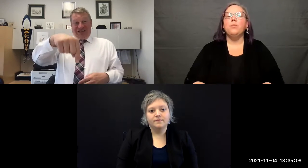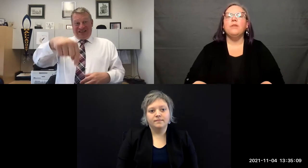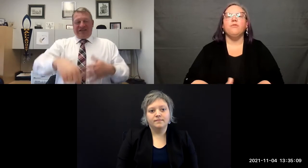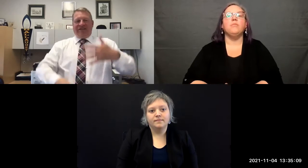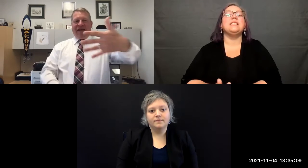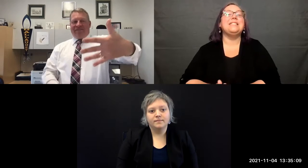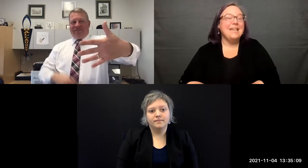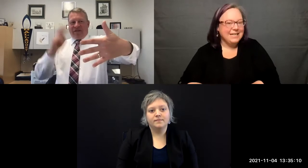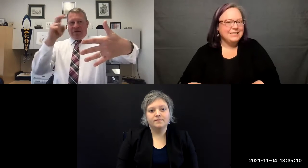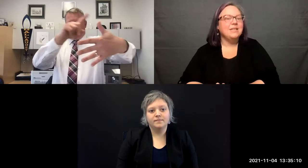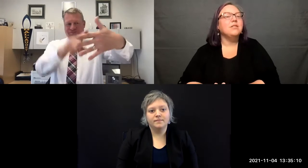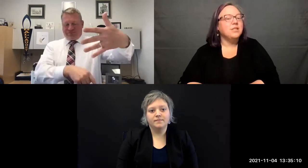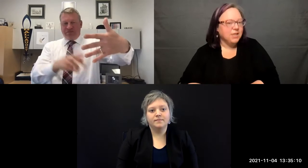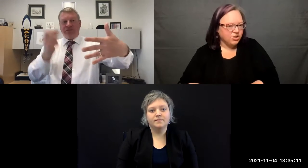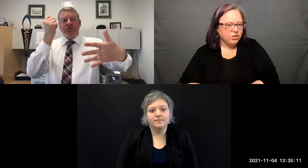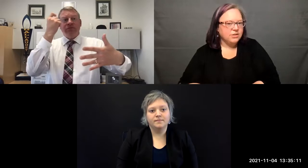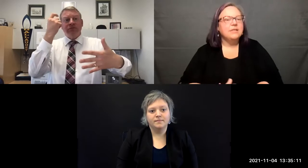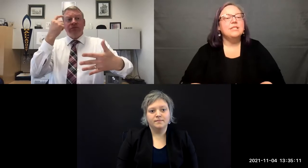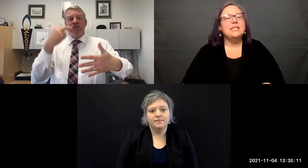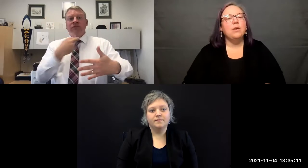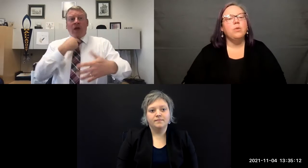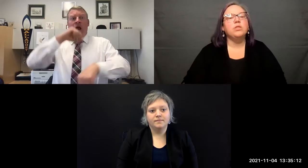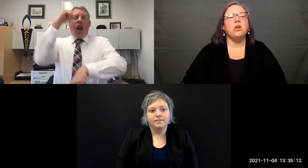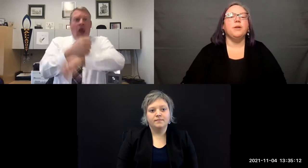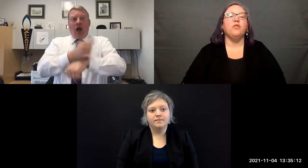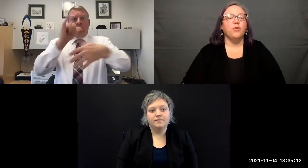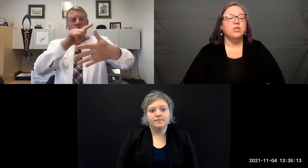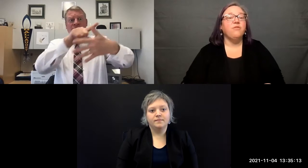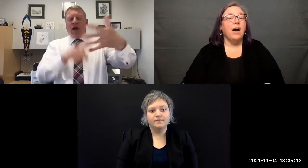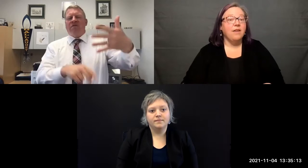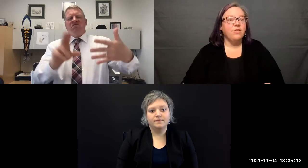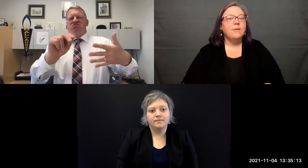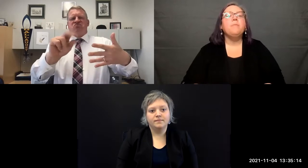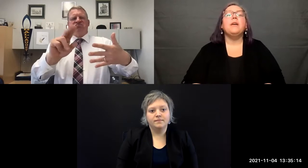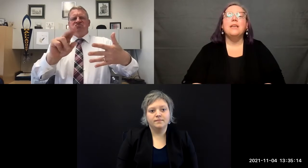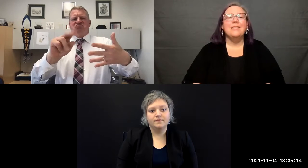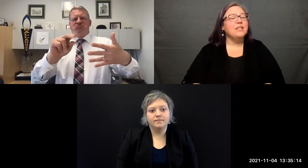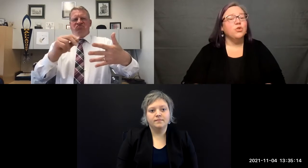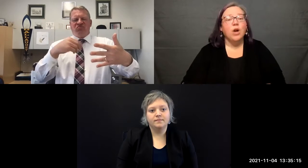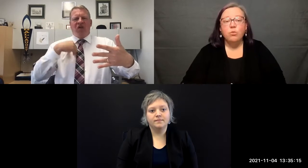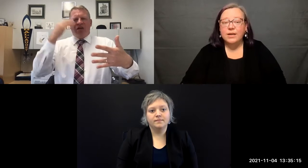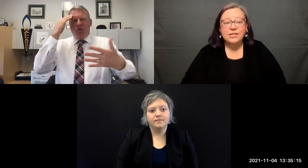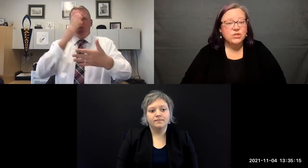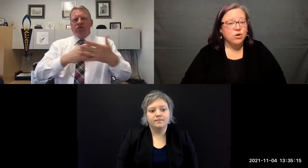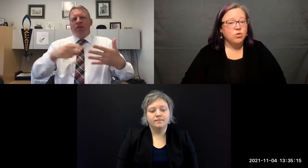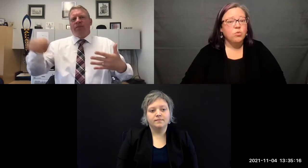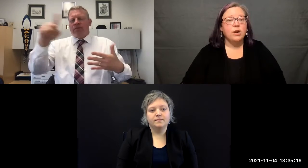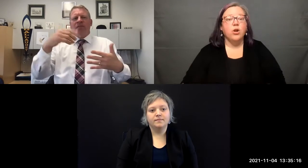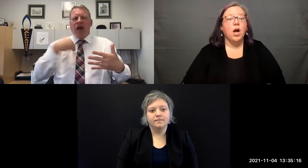separate from today's discussion. Today, we will talk about the first 5. Again, these are not written in stone. We are not